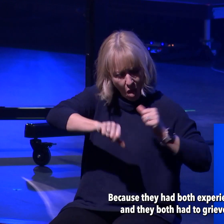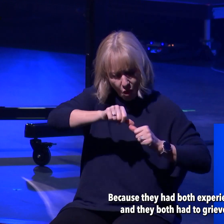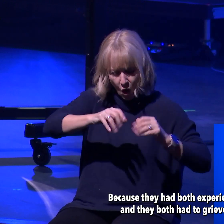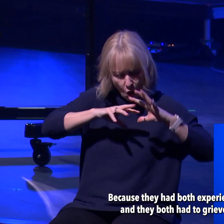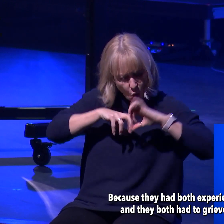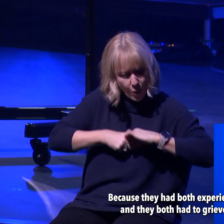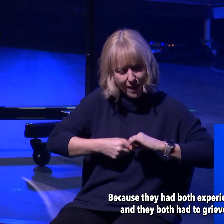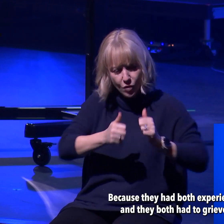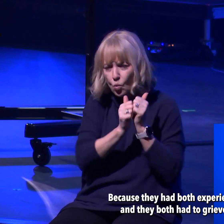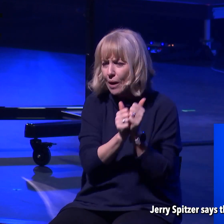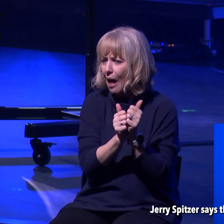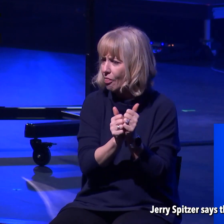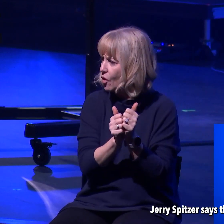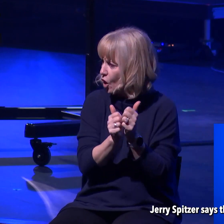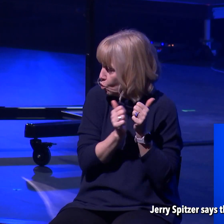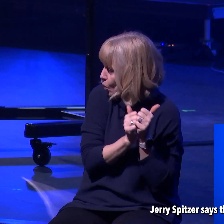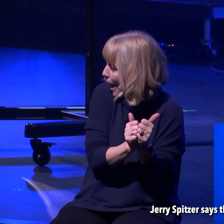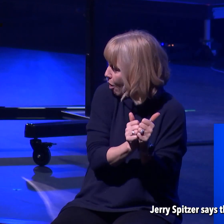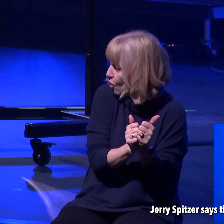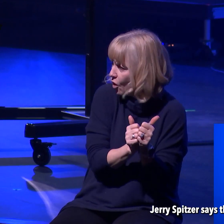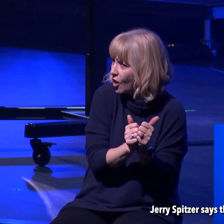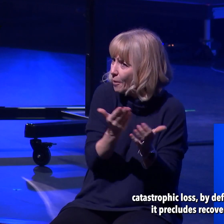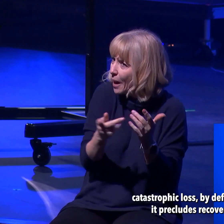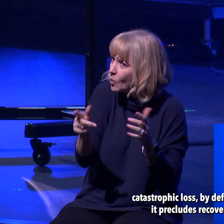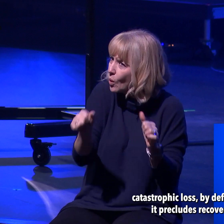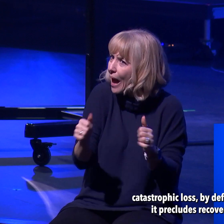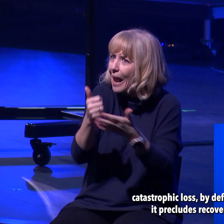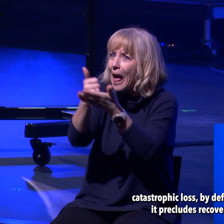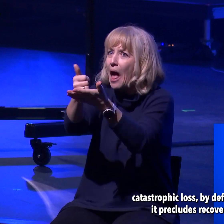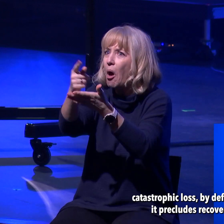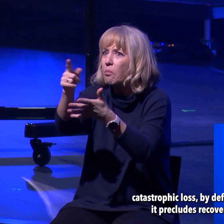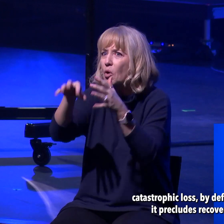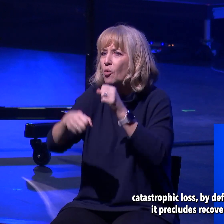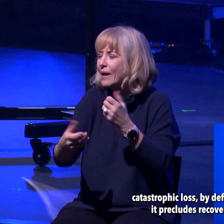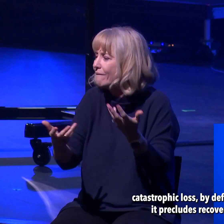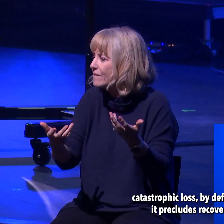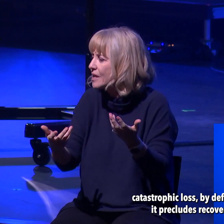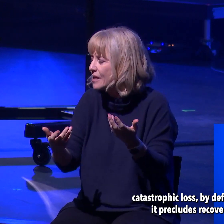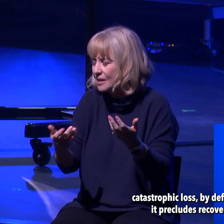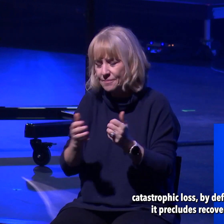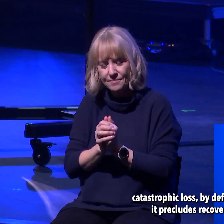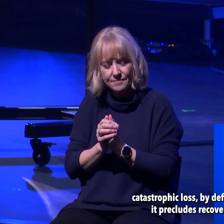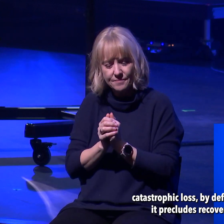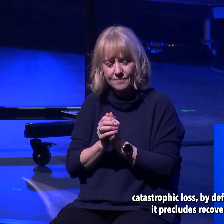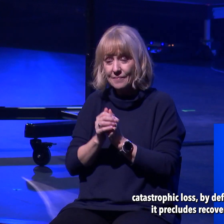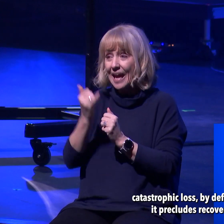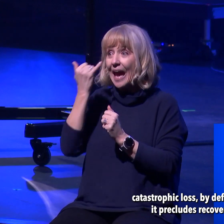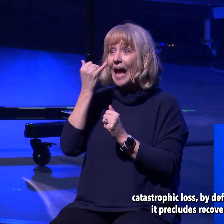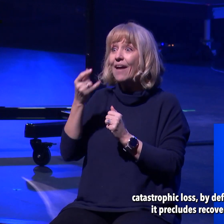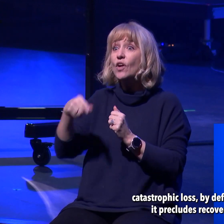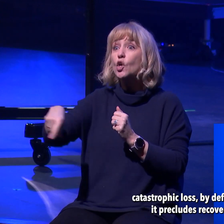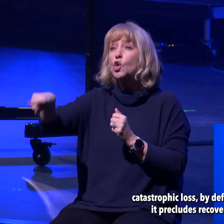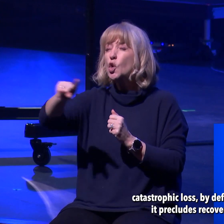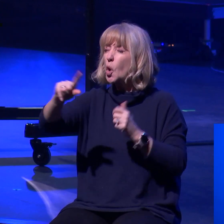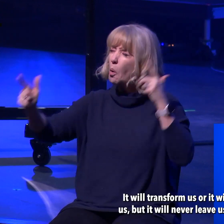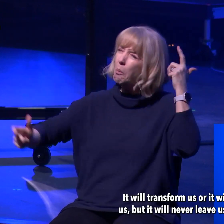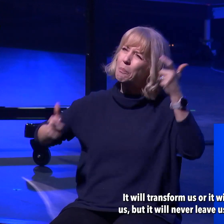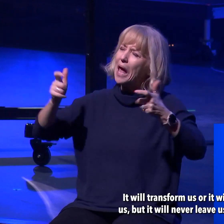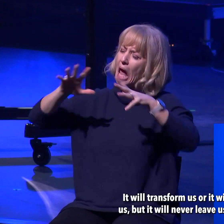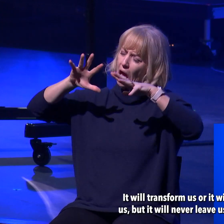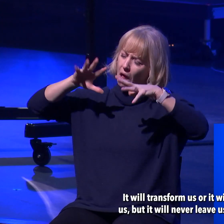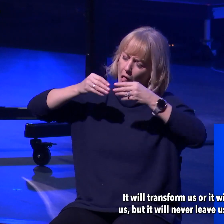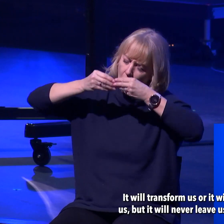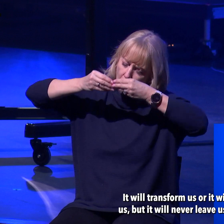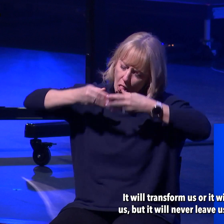loss. Jerry Sitzer says this, catastrophic loss by definition, it precludes recovery. It